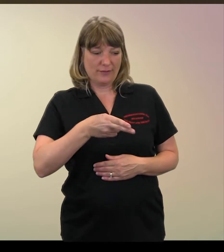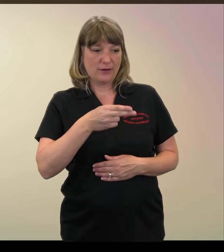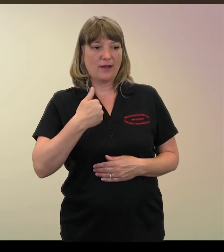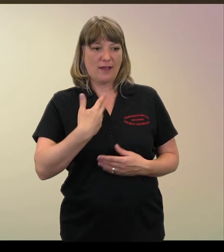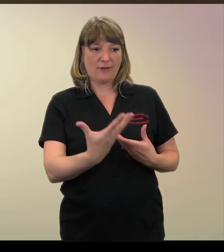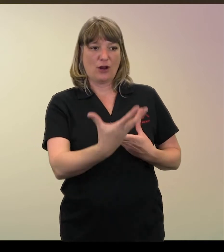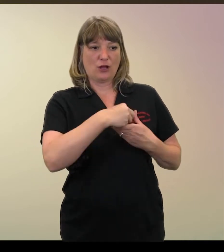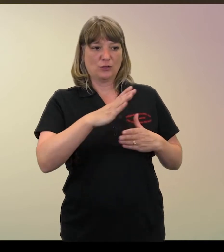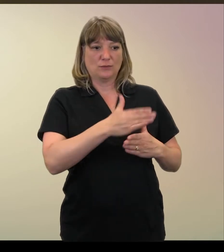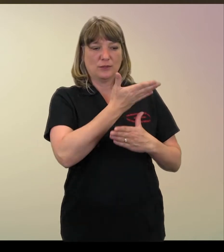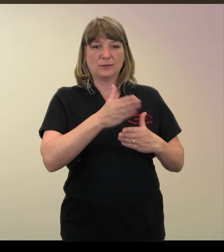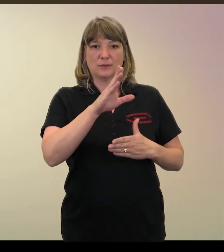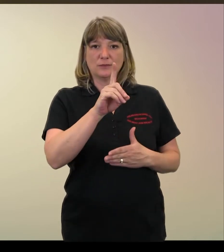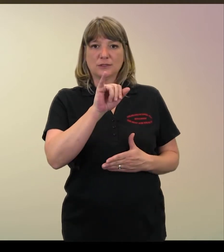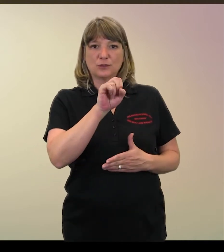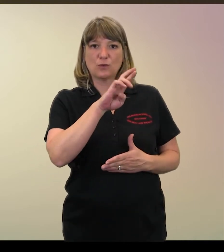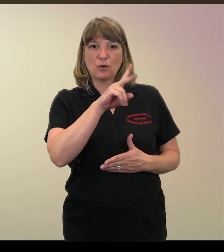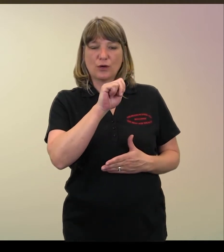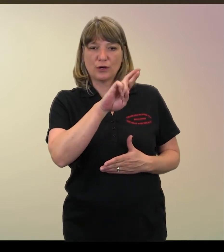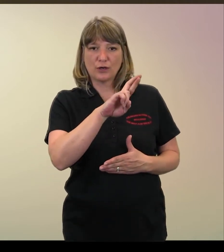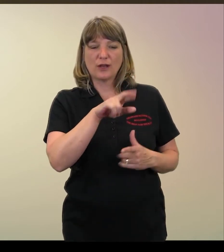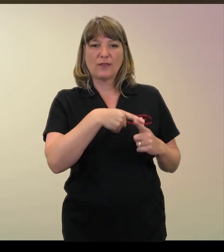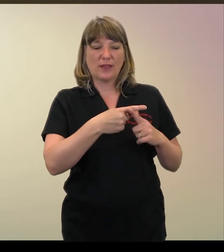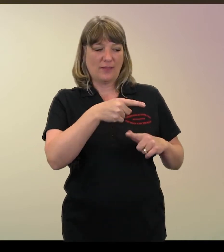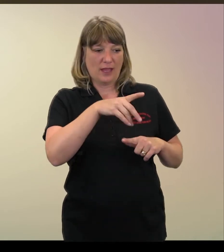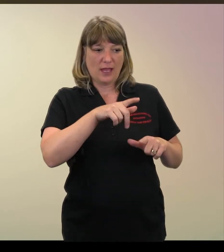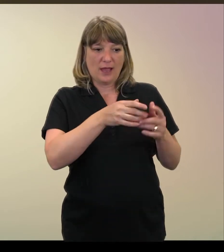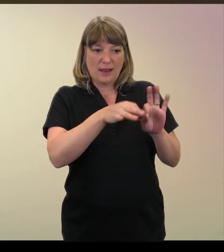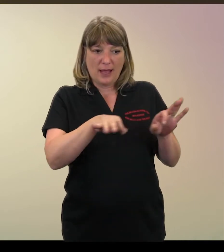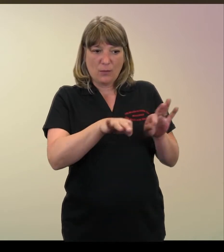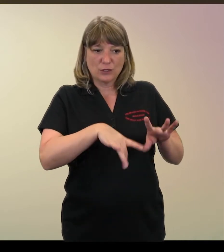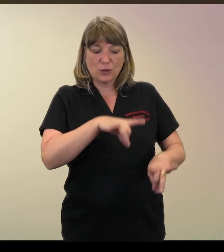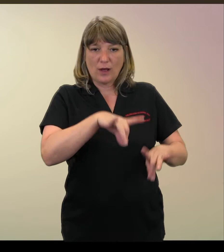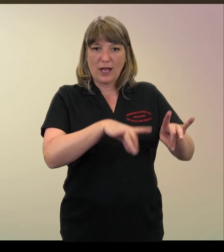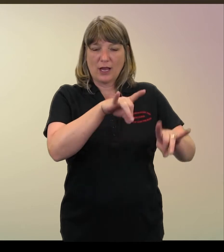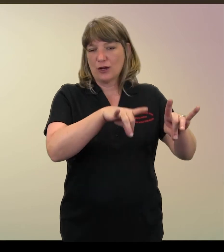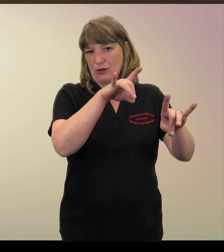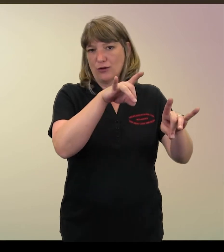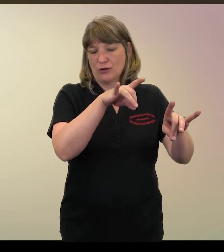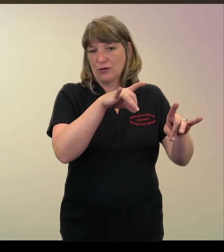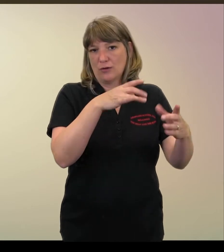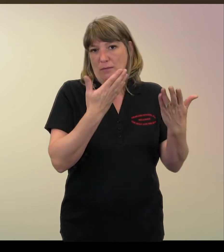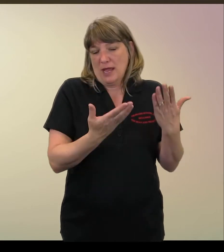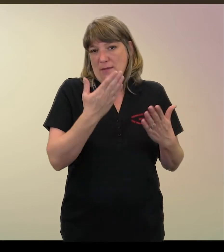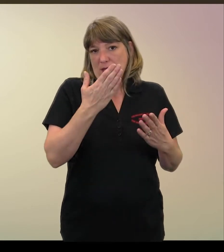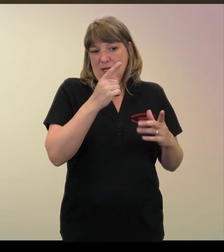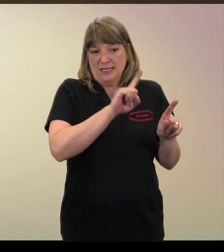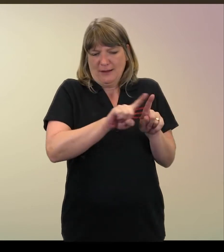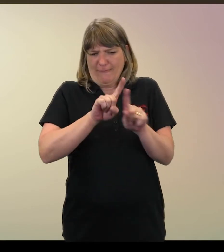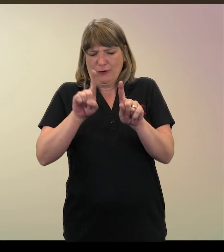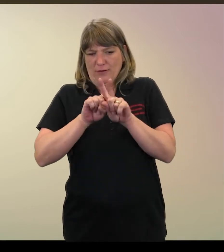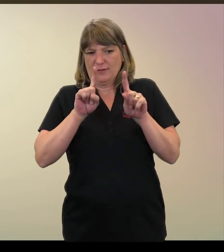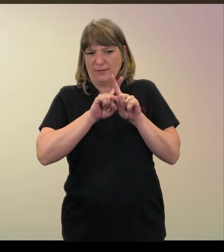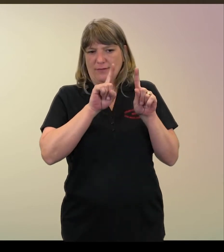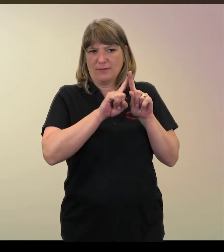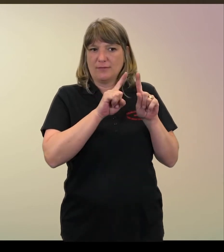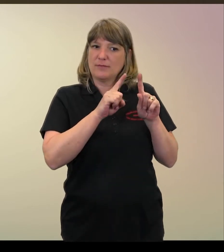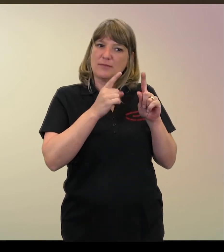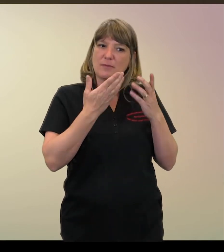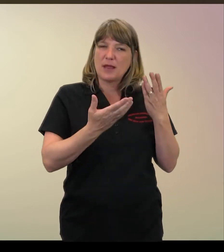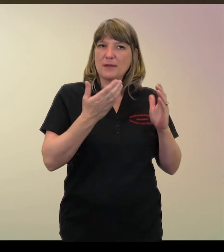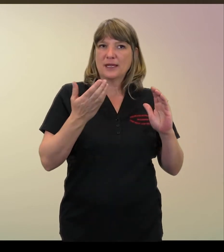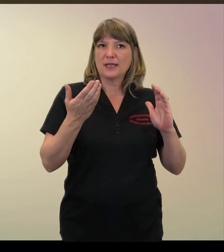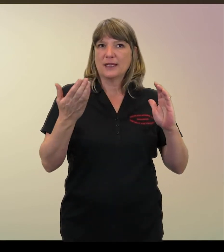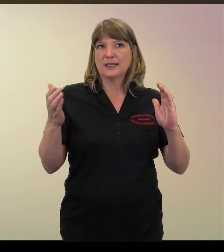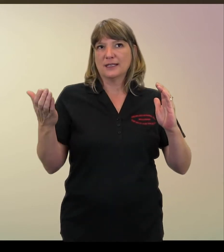hard of hearing, who have an autism spectrum disorder, the way that they acquire language might differ in ways that are